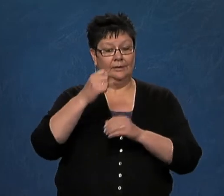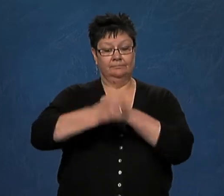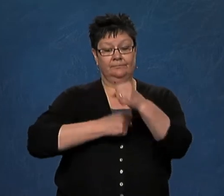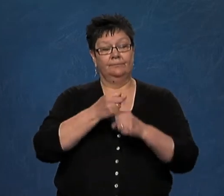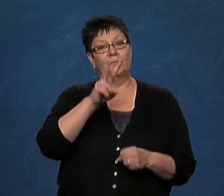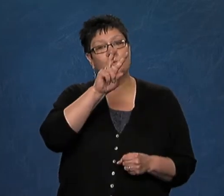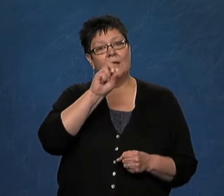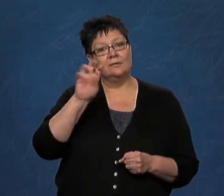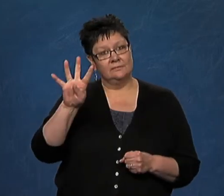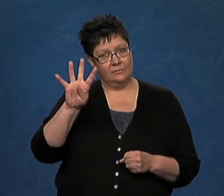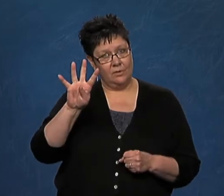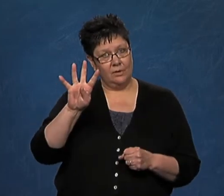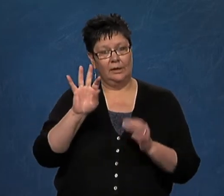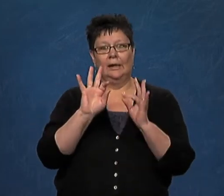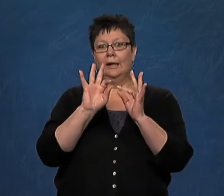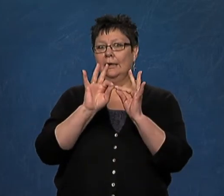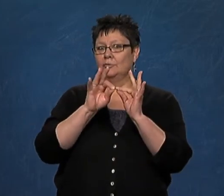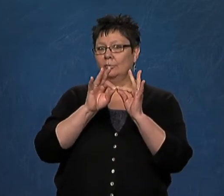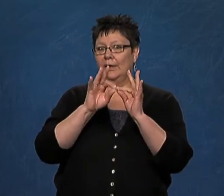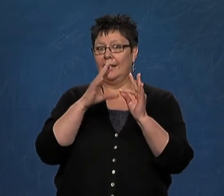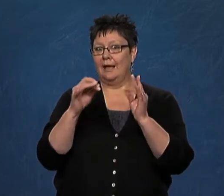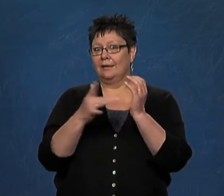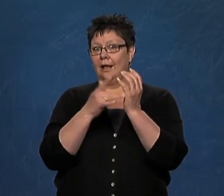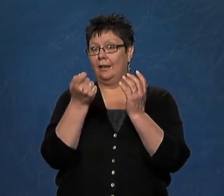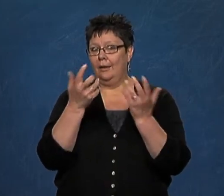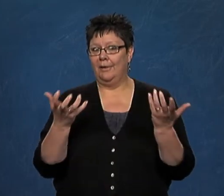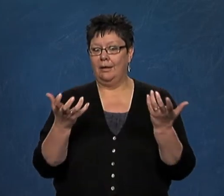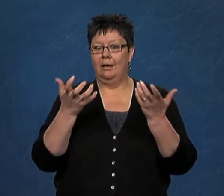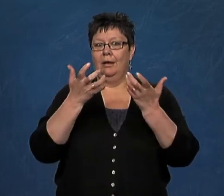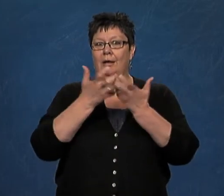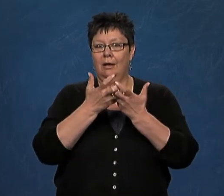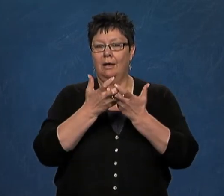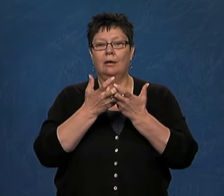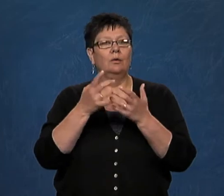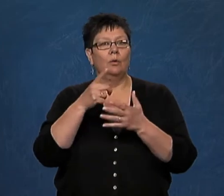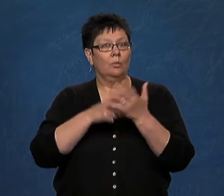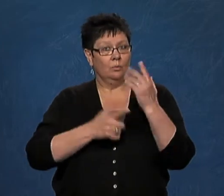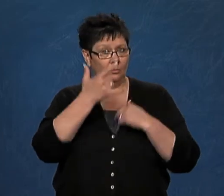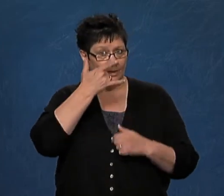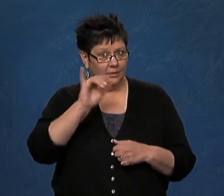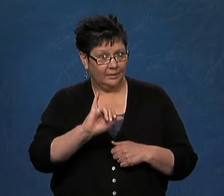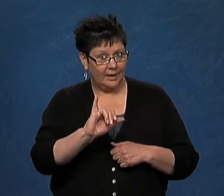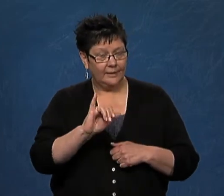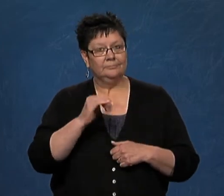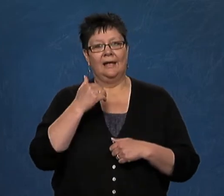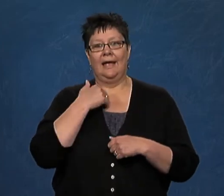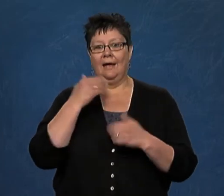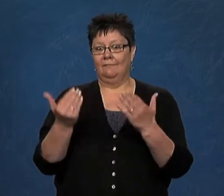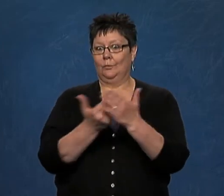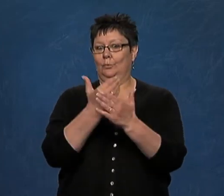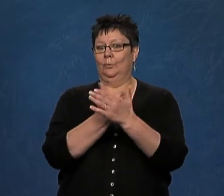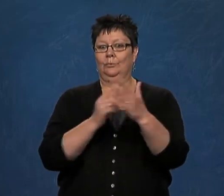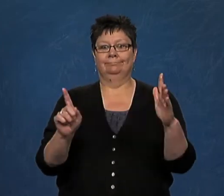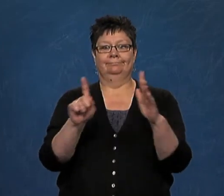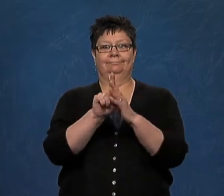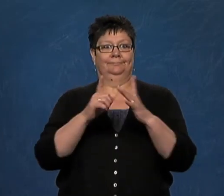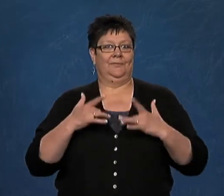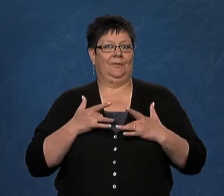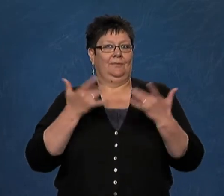years later. In 2004, interpreting technology have merged, and there's